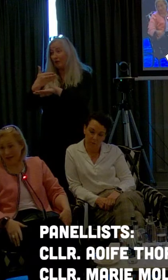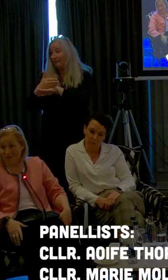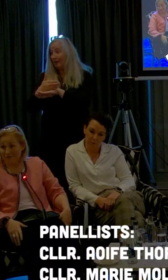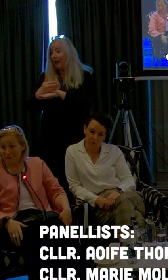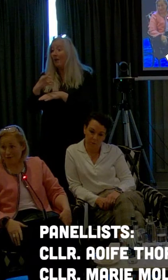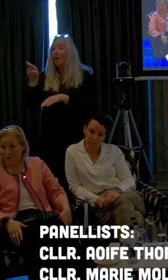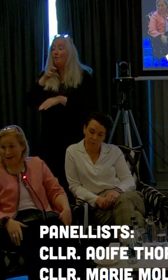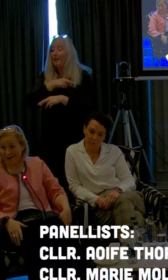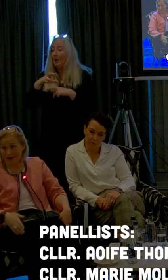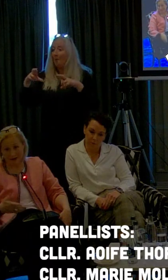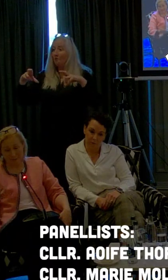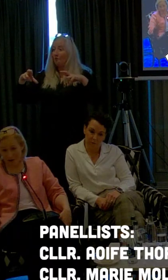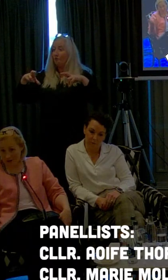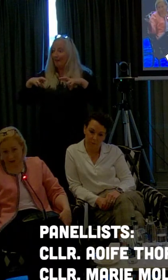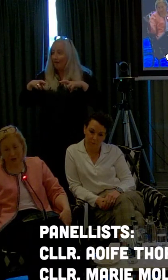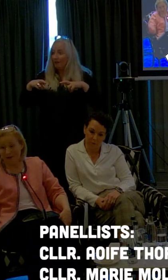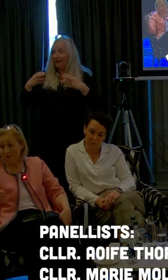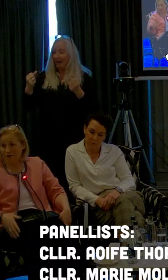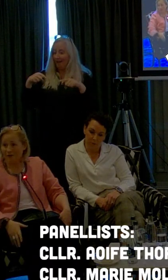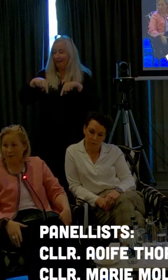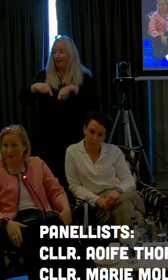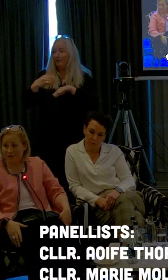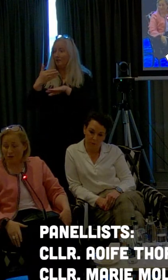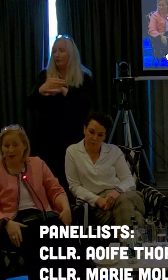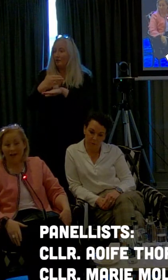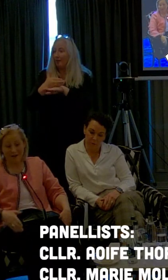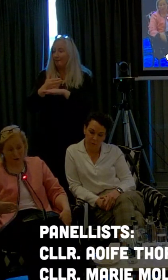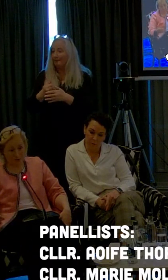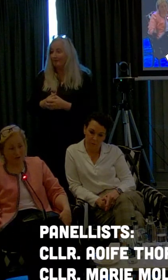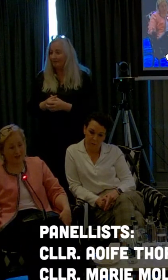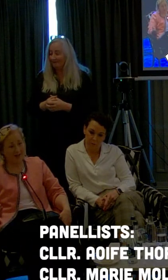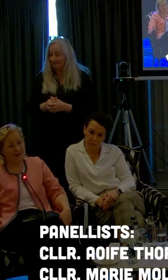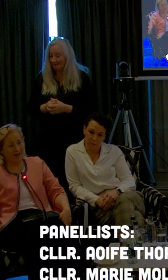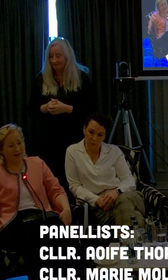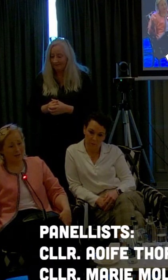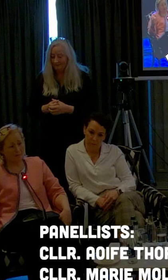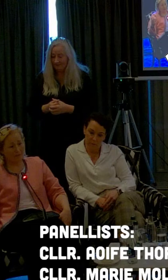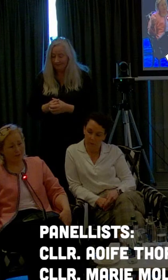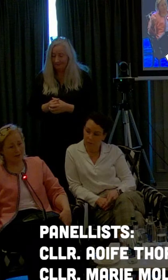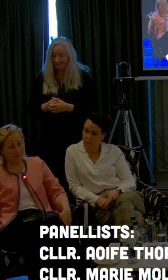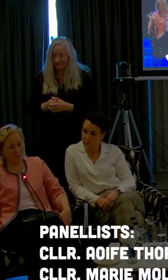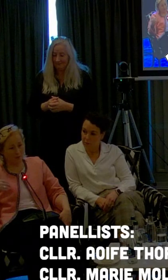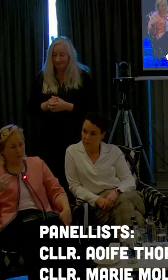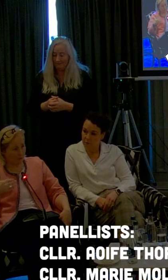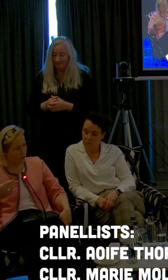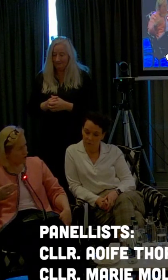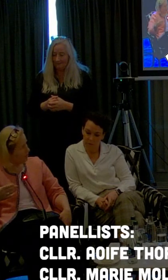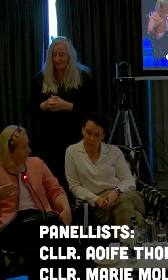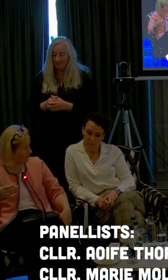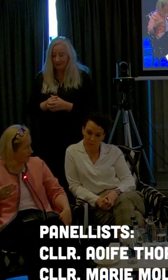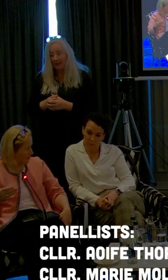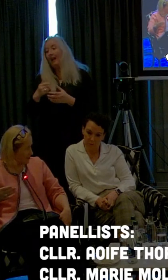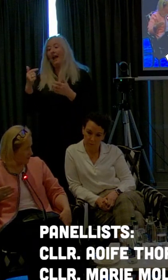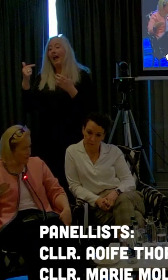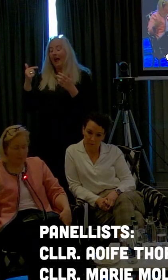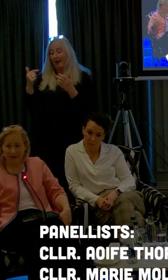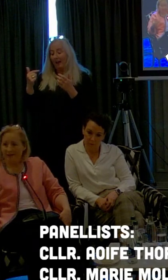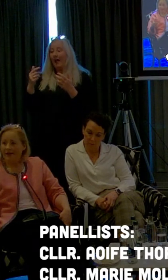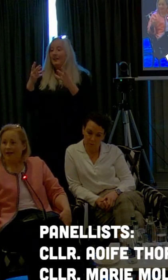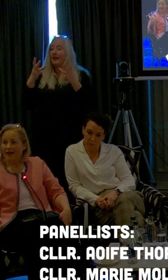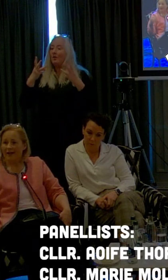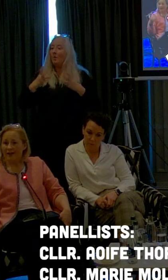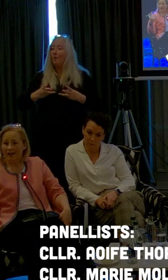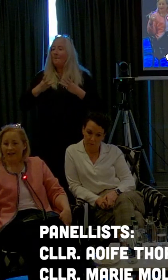privilege to have it. So I genuinely wish you all the best of luck. And I do think the women approach it probably slightly different to